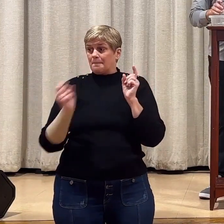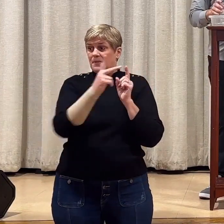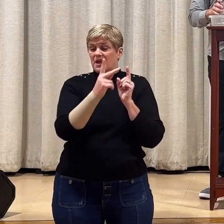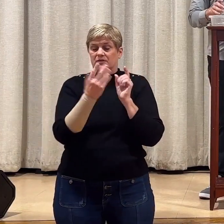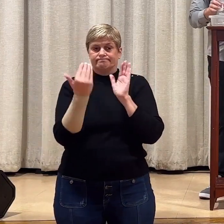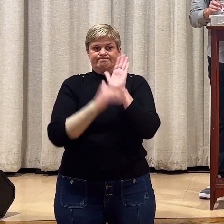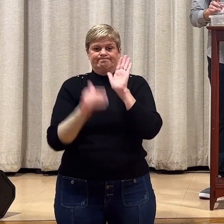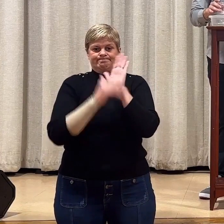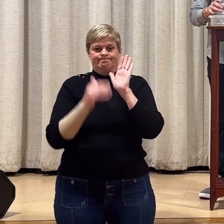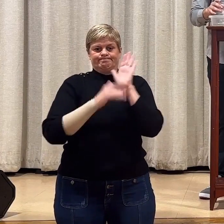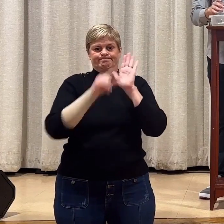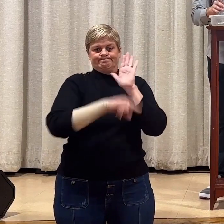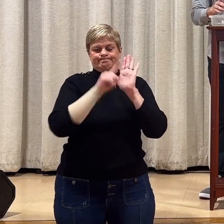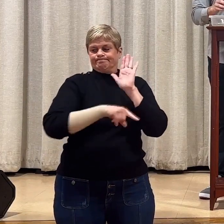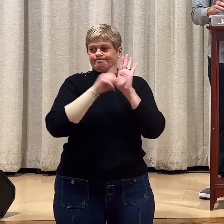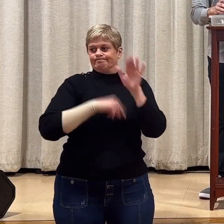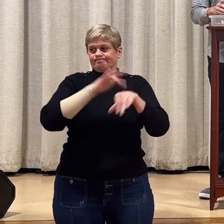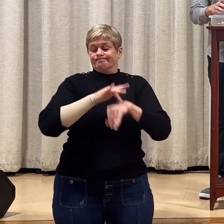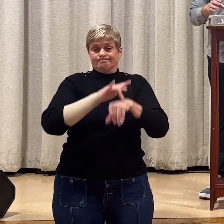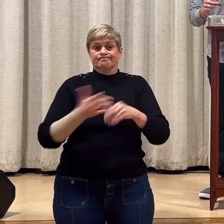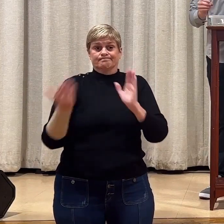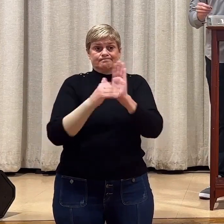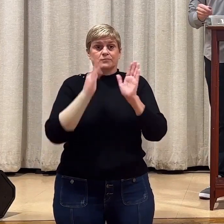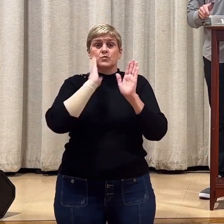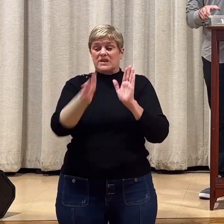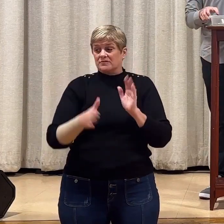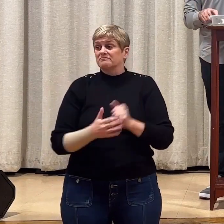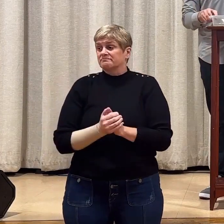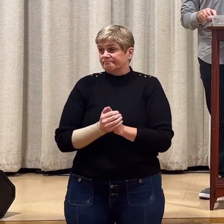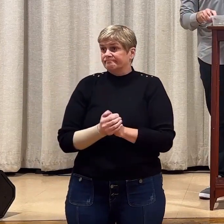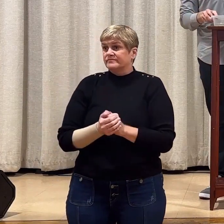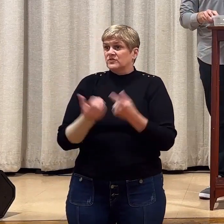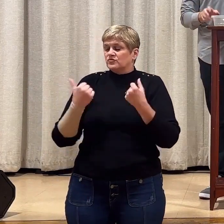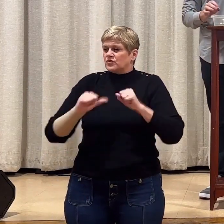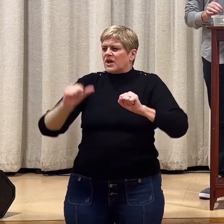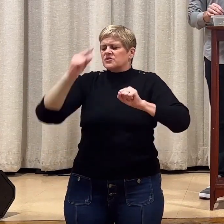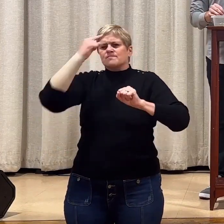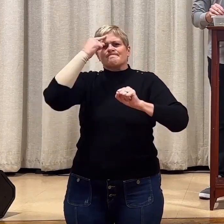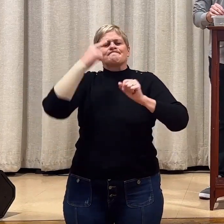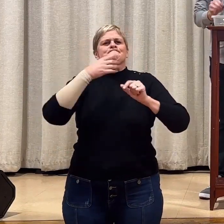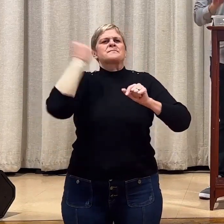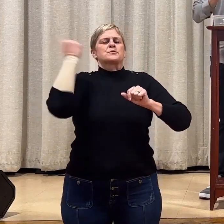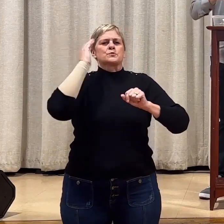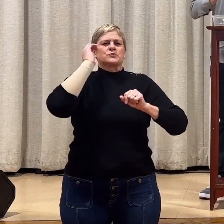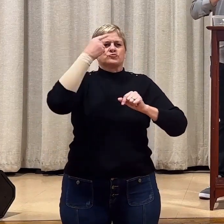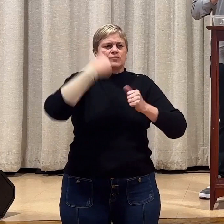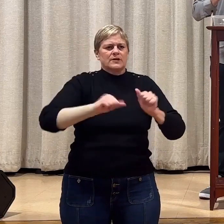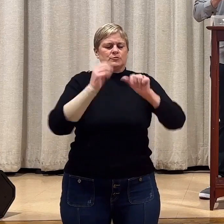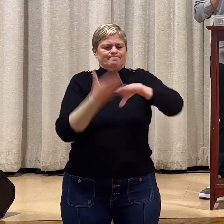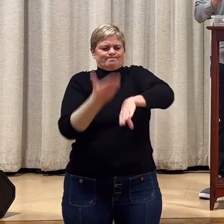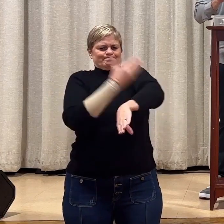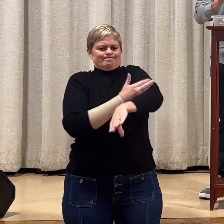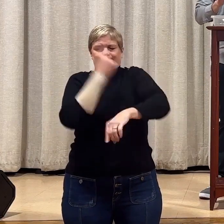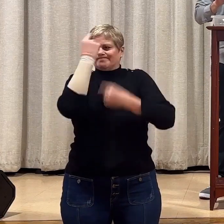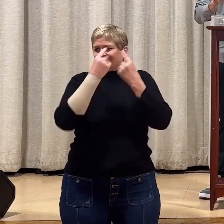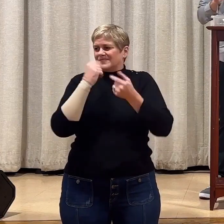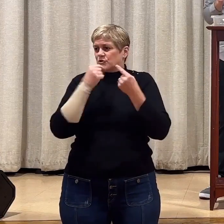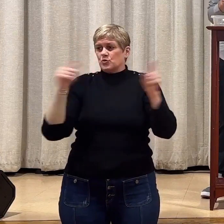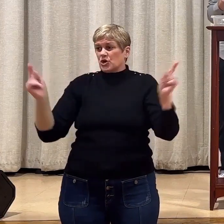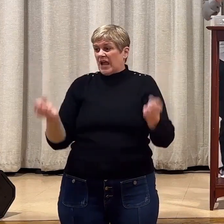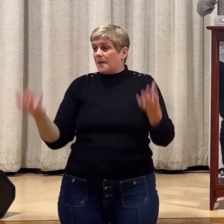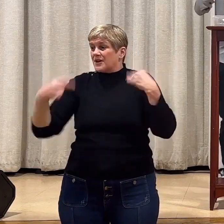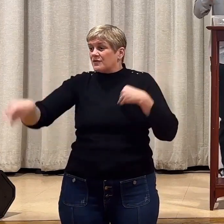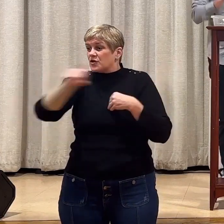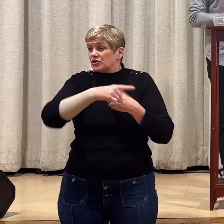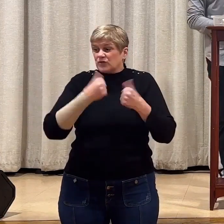be full of negative thoughts again. And so just trying to think better on your own, it's not really going to work. How many of you have